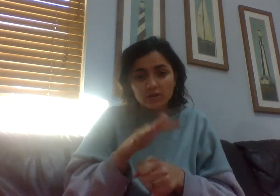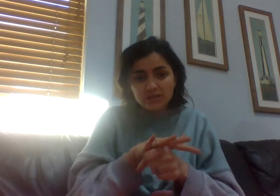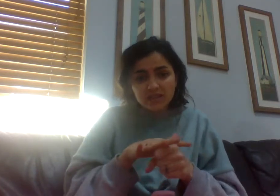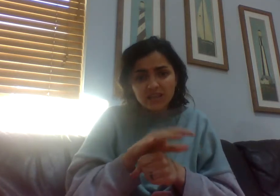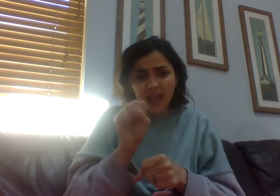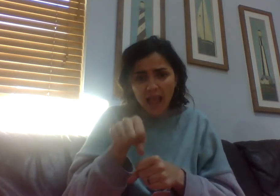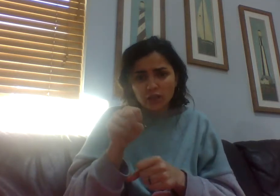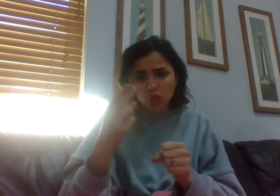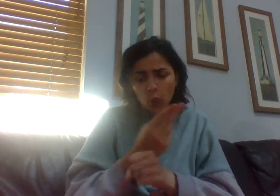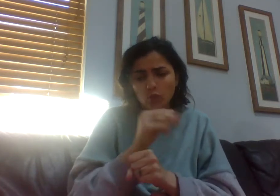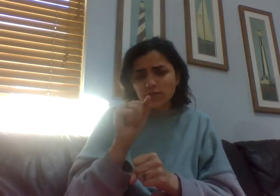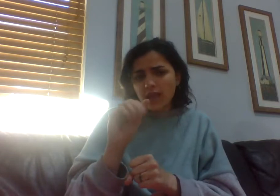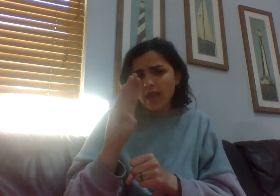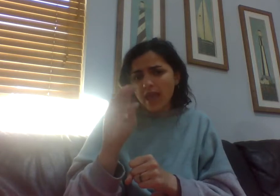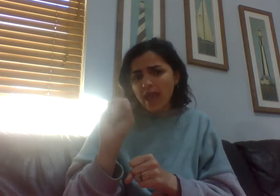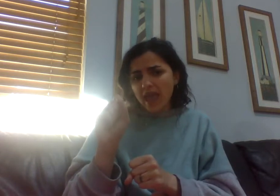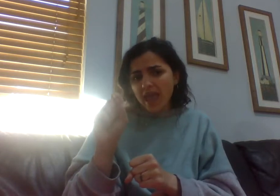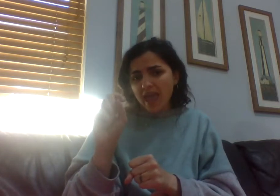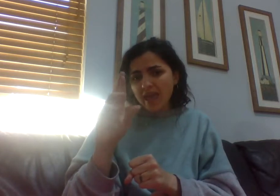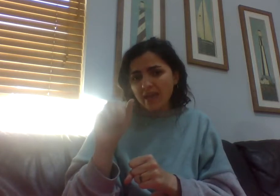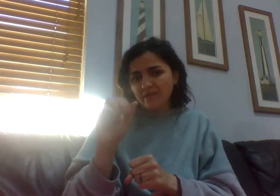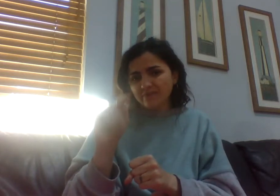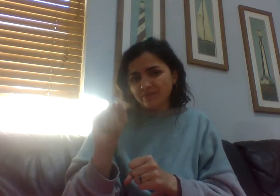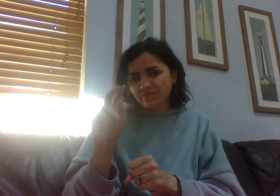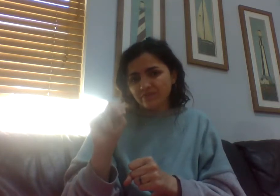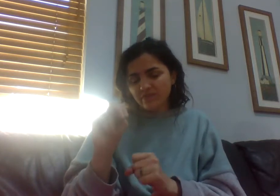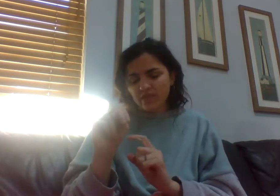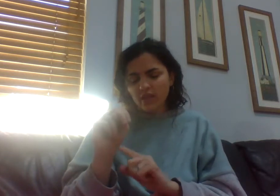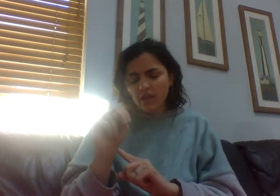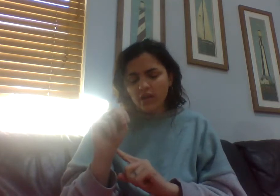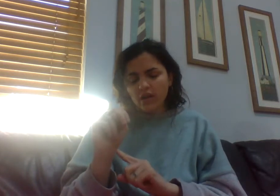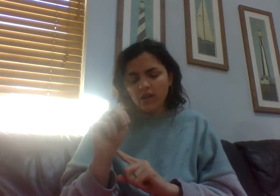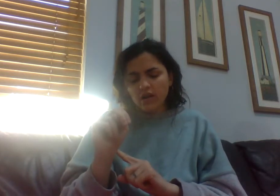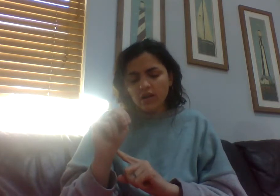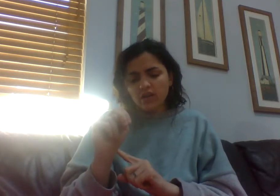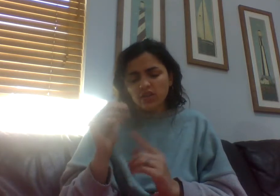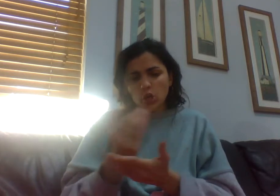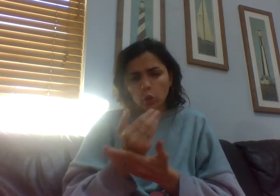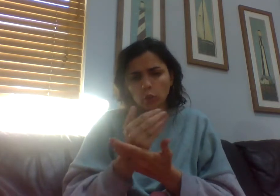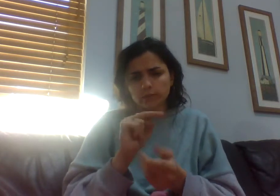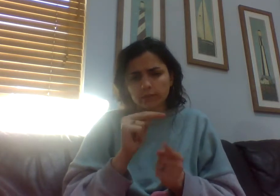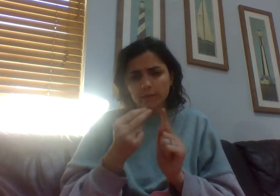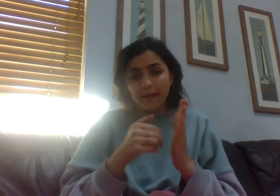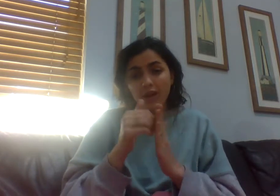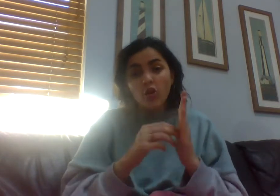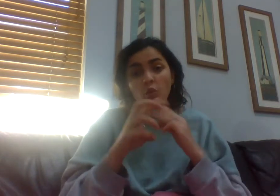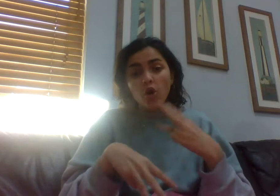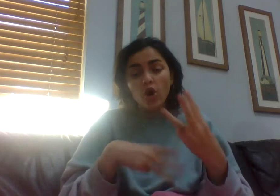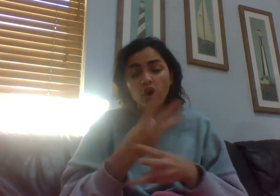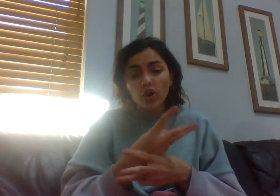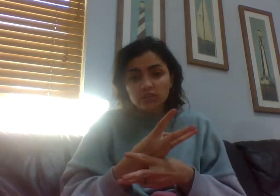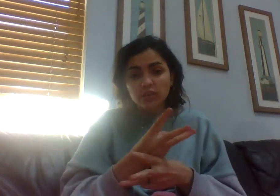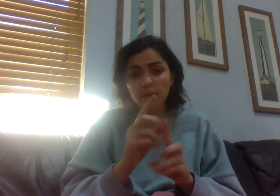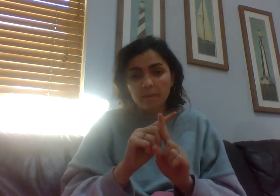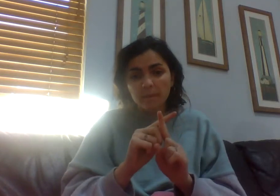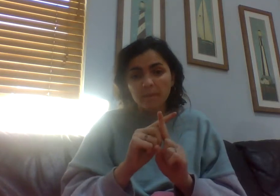this new painterly way of depicting the world, but also photography. Remember, we talk about photography and the way